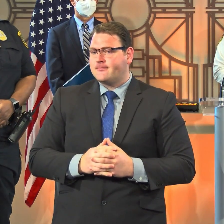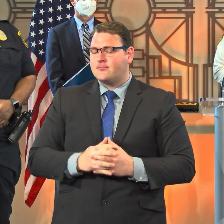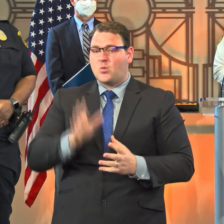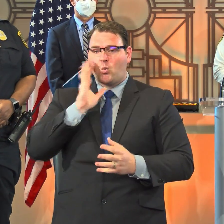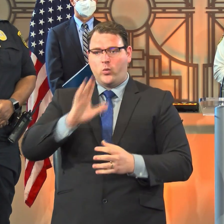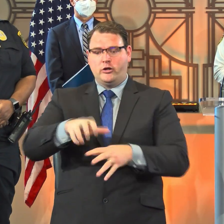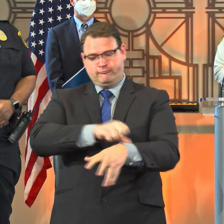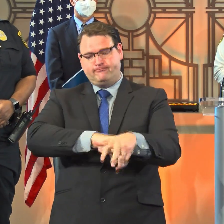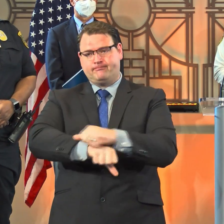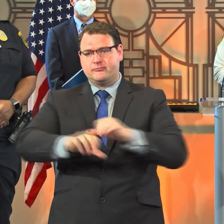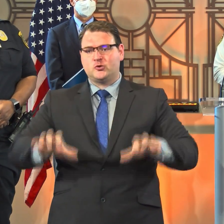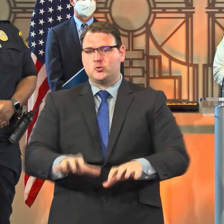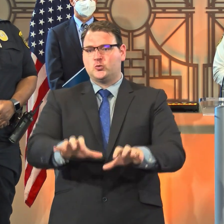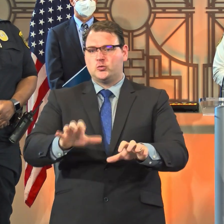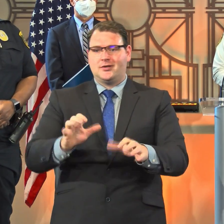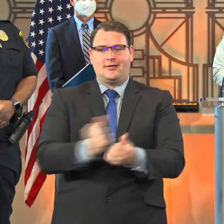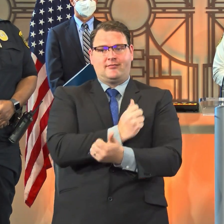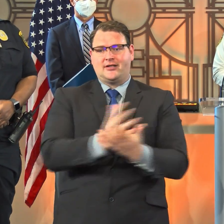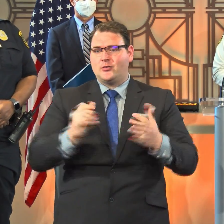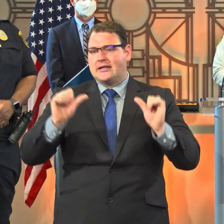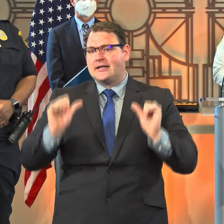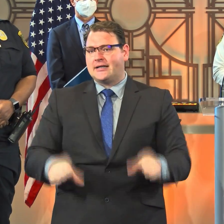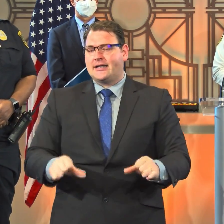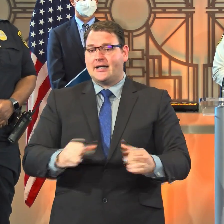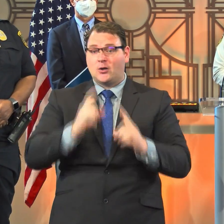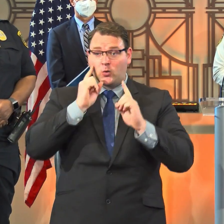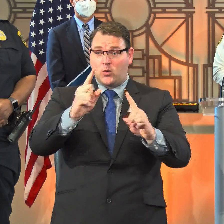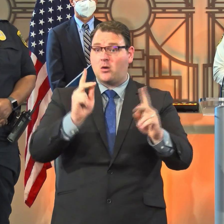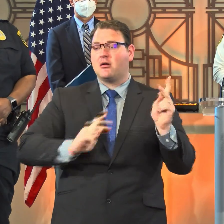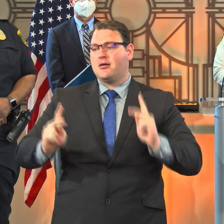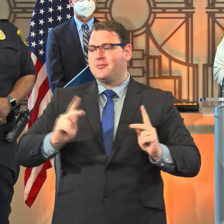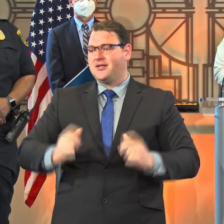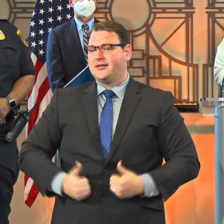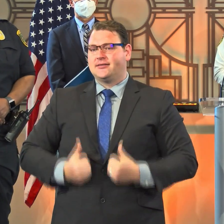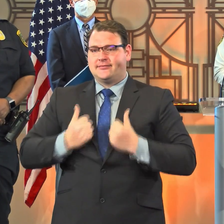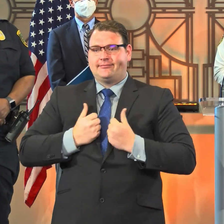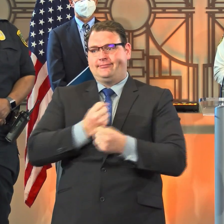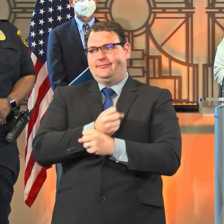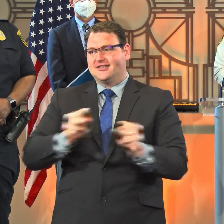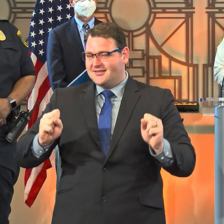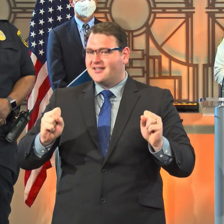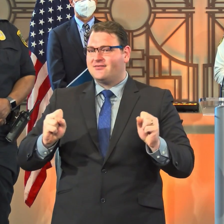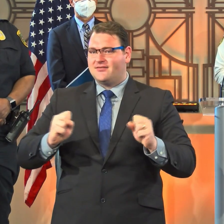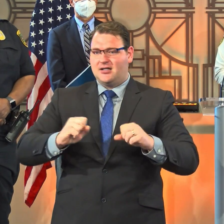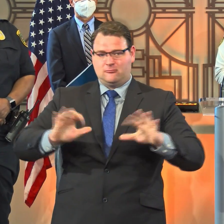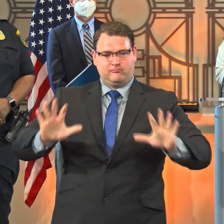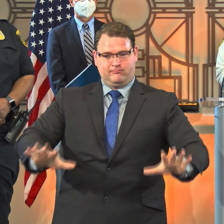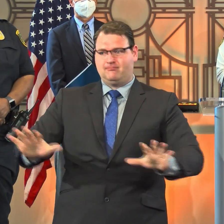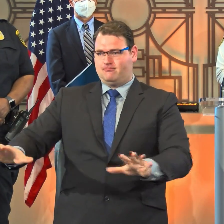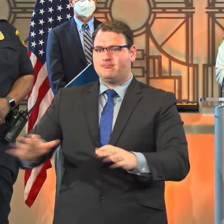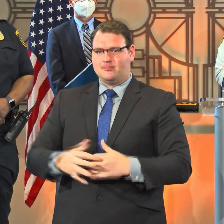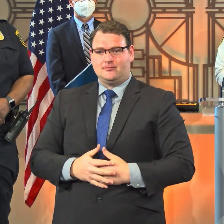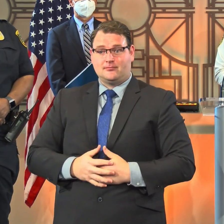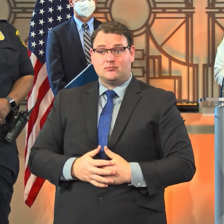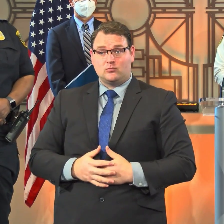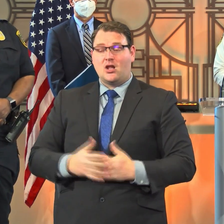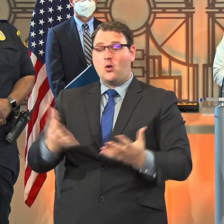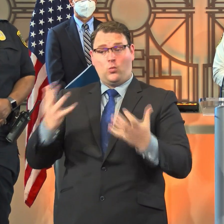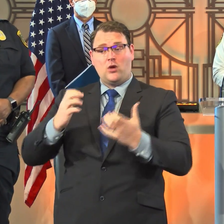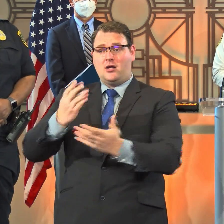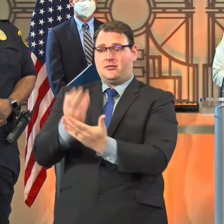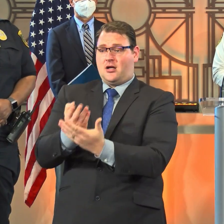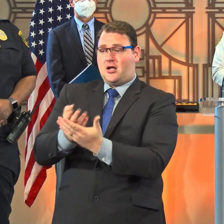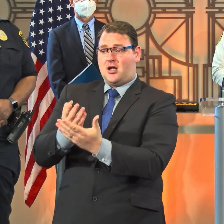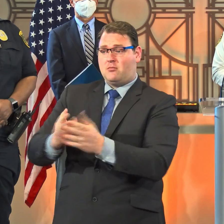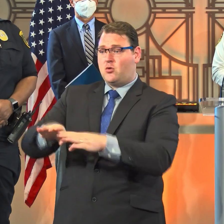objective. The people in the city of Houston, and I speak myself, we want things to open up. We want the economy to open up. We want people back